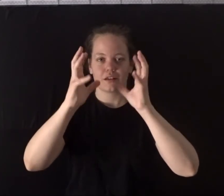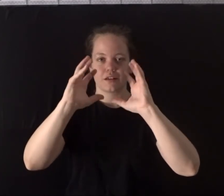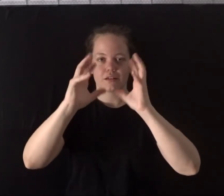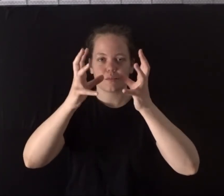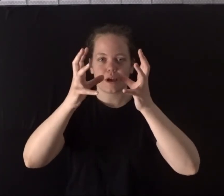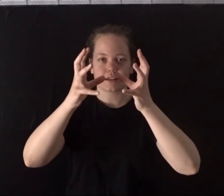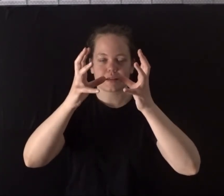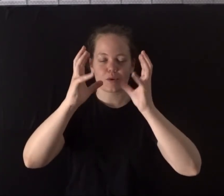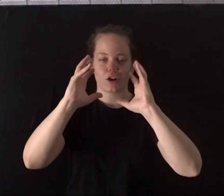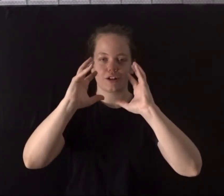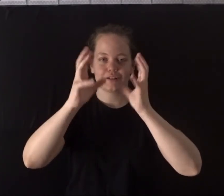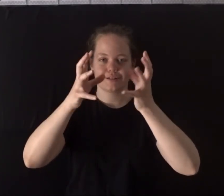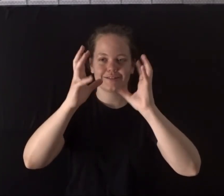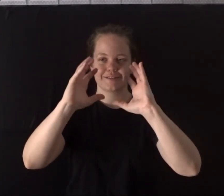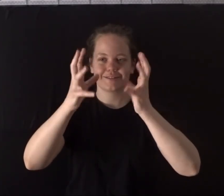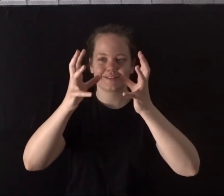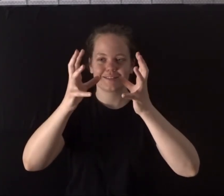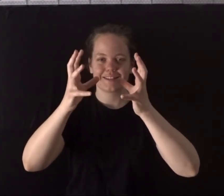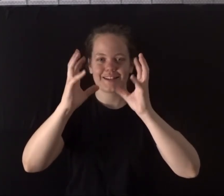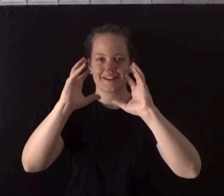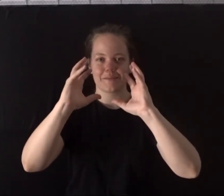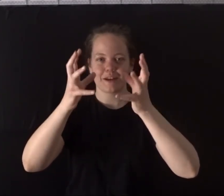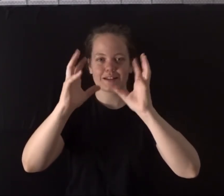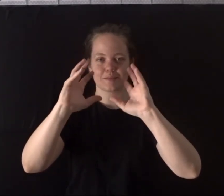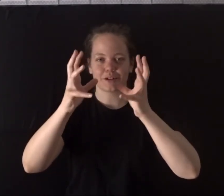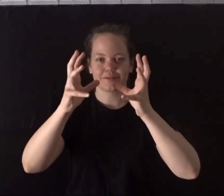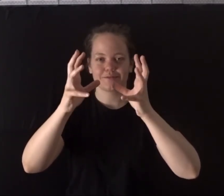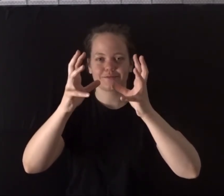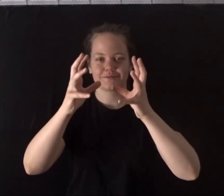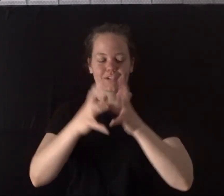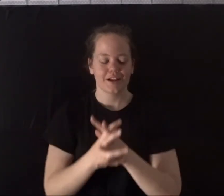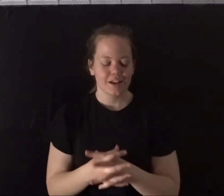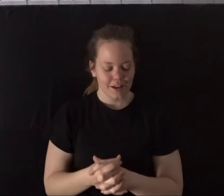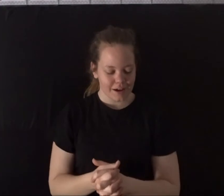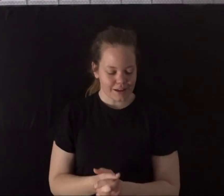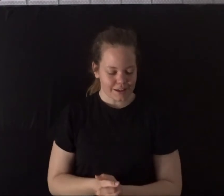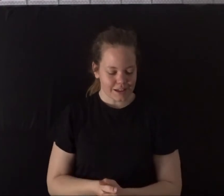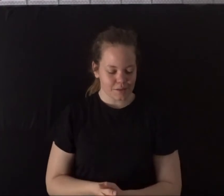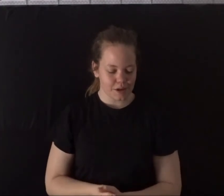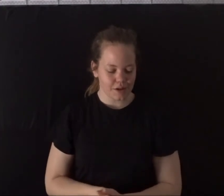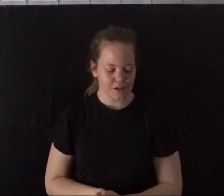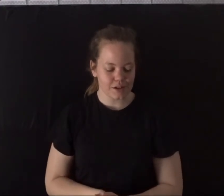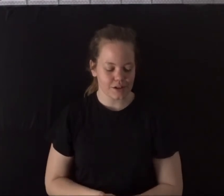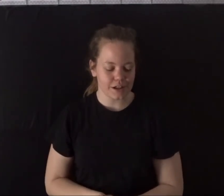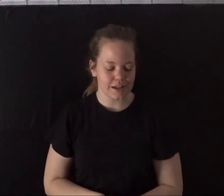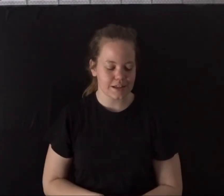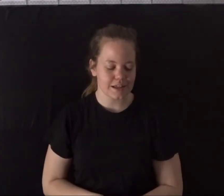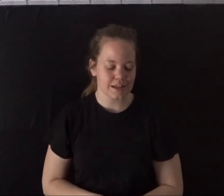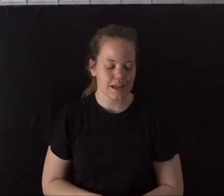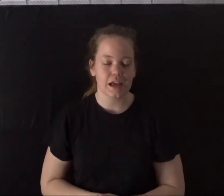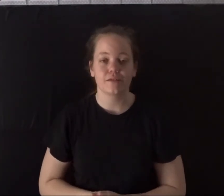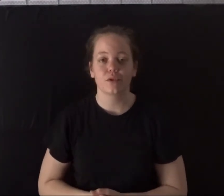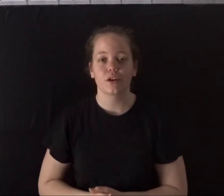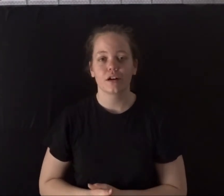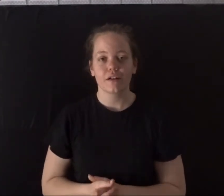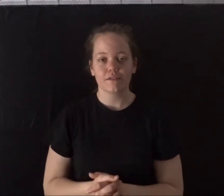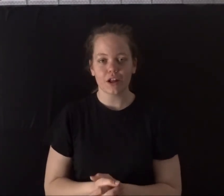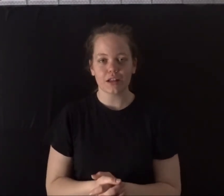So basketball, basketball. Alright, the next one we are going to learn is the sign for